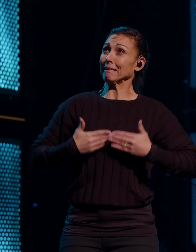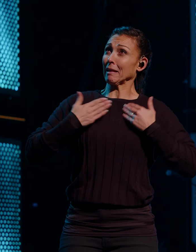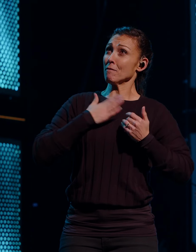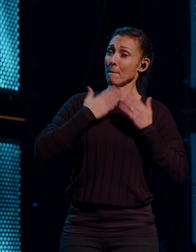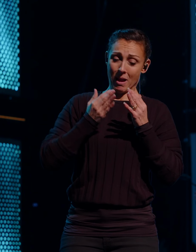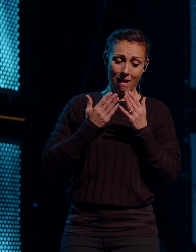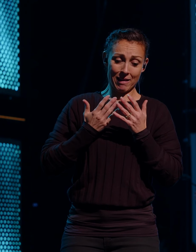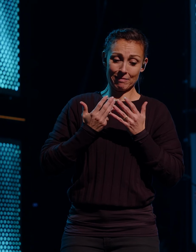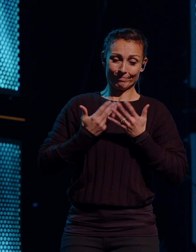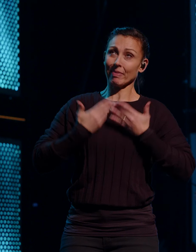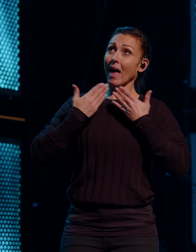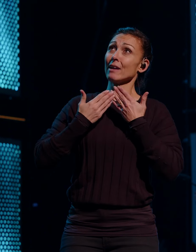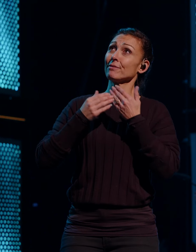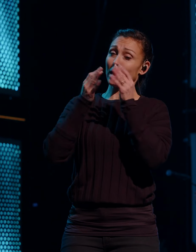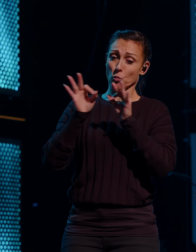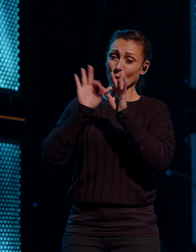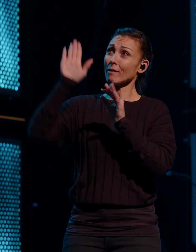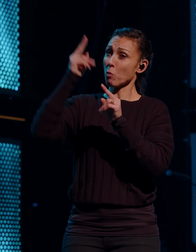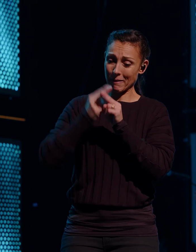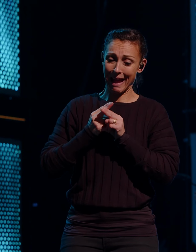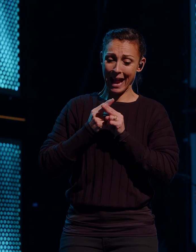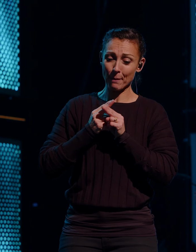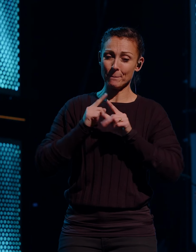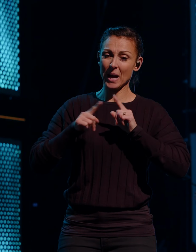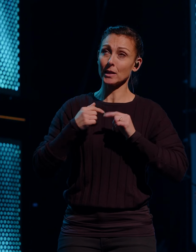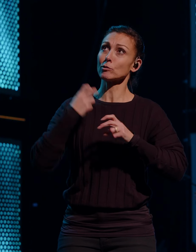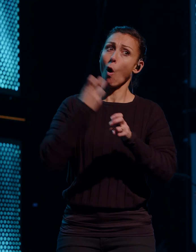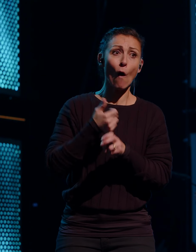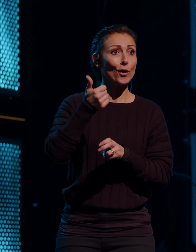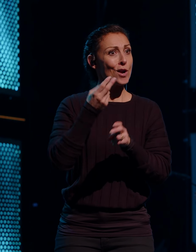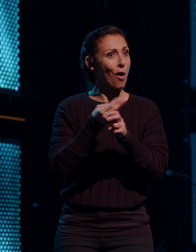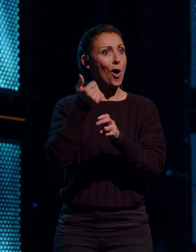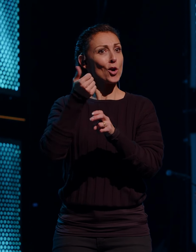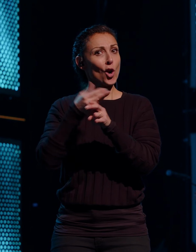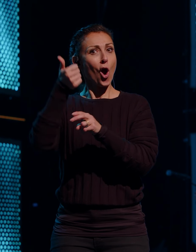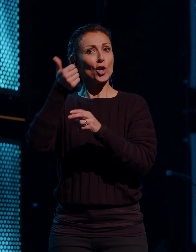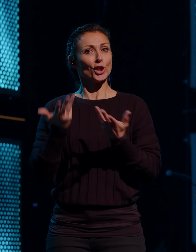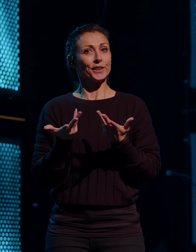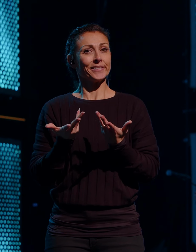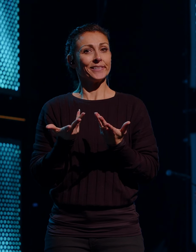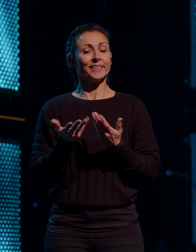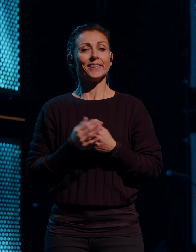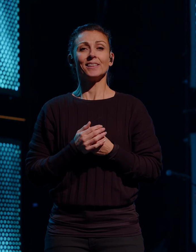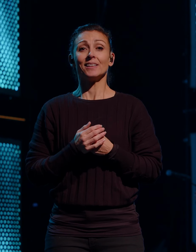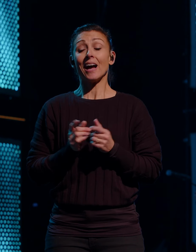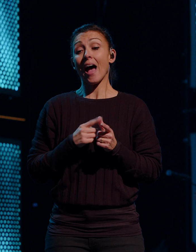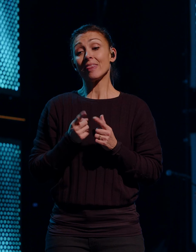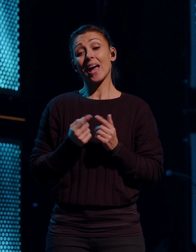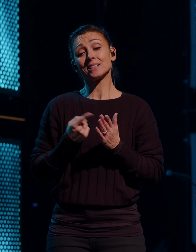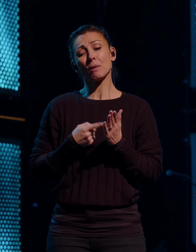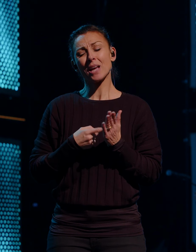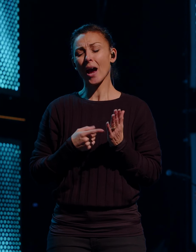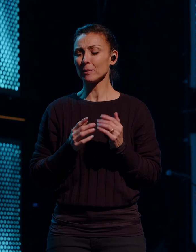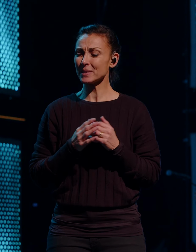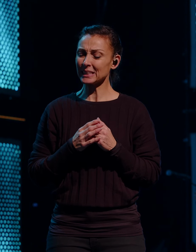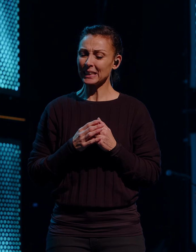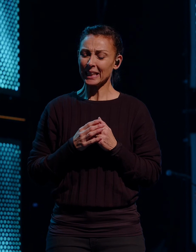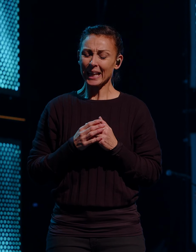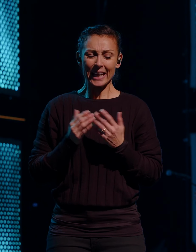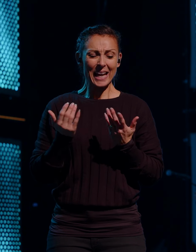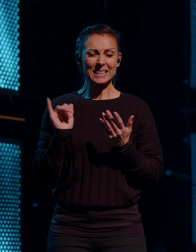Lord? And if we're to be fair, I mean, a lot of times it's harder, and then there's an aspect where it's easier. It's kind of like a both